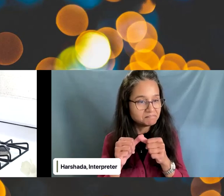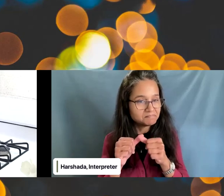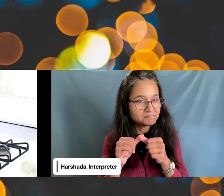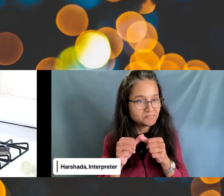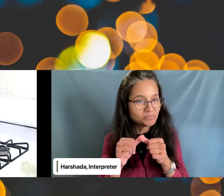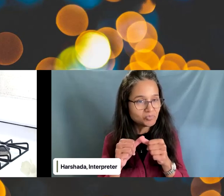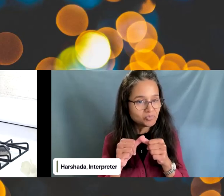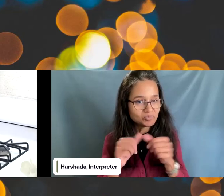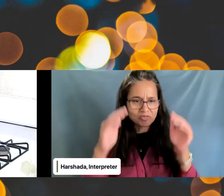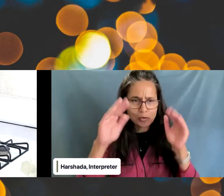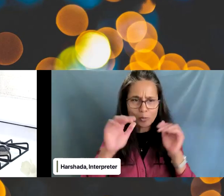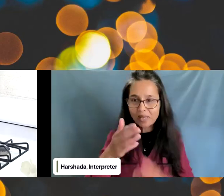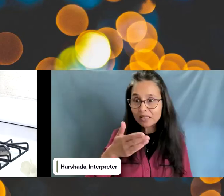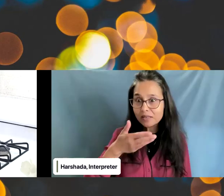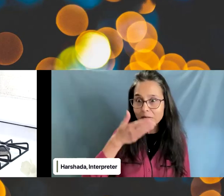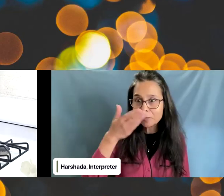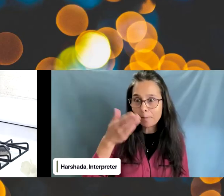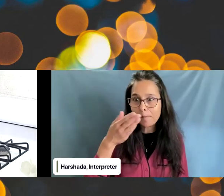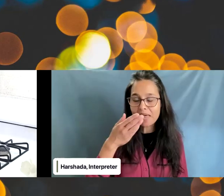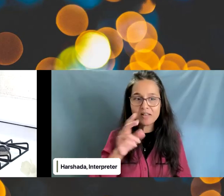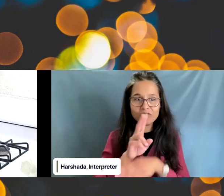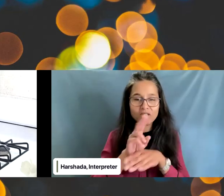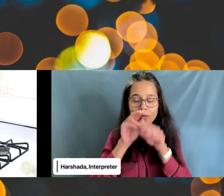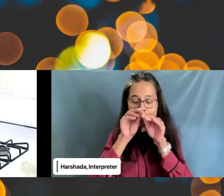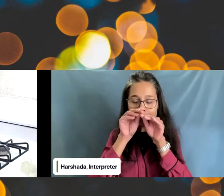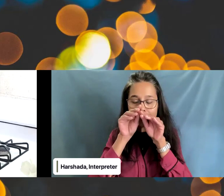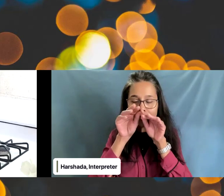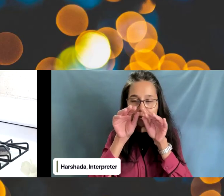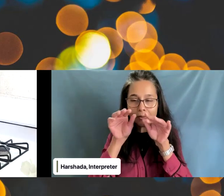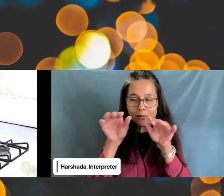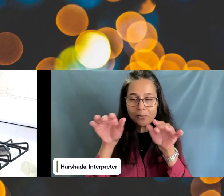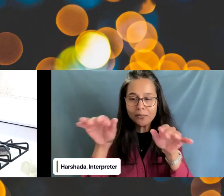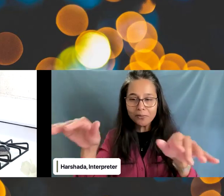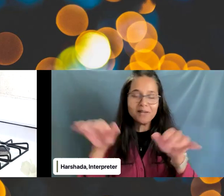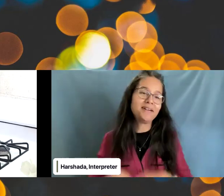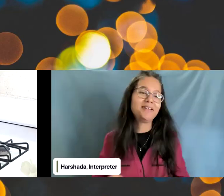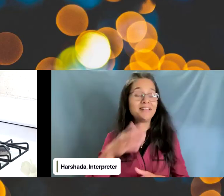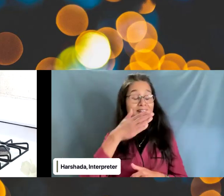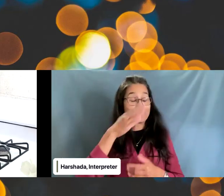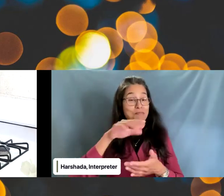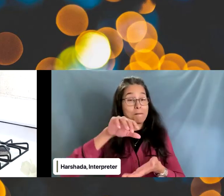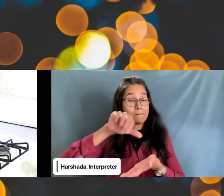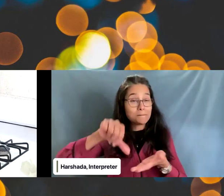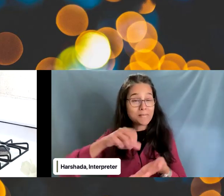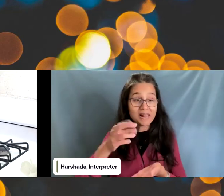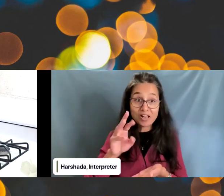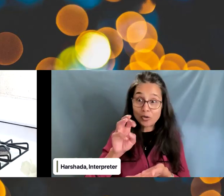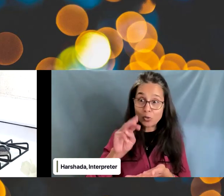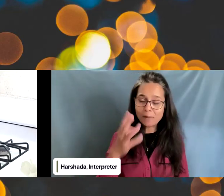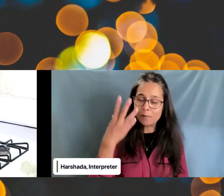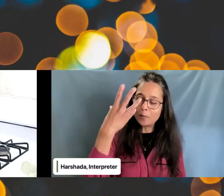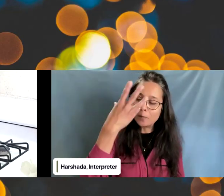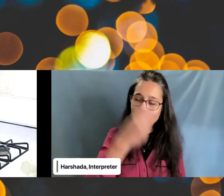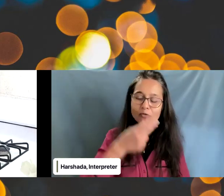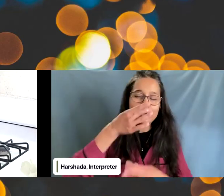And hopefully you can smell the vanilla, smell the peaches, smell the cream. Beautiful, delicious, flavorful